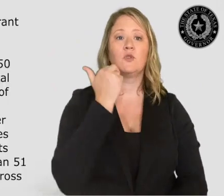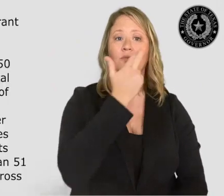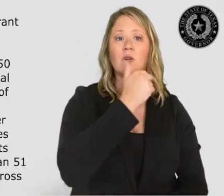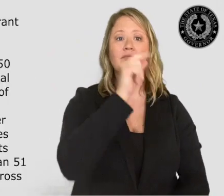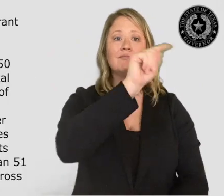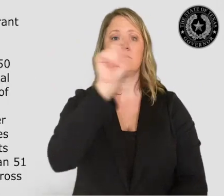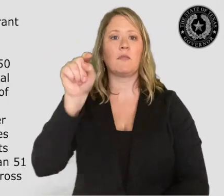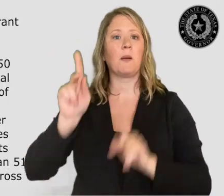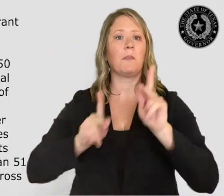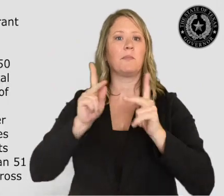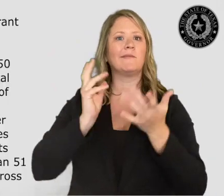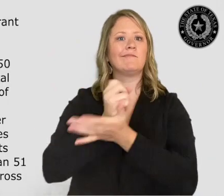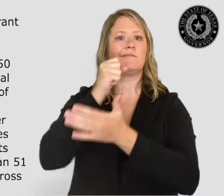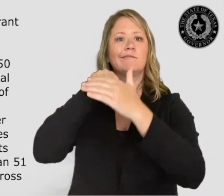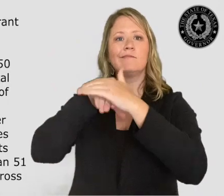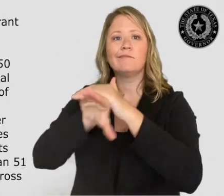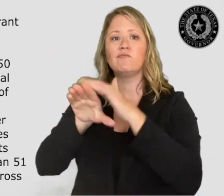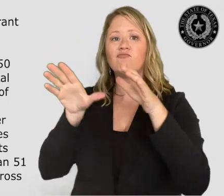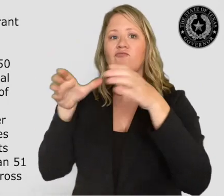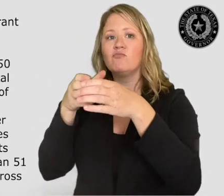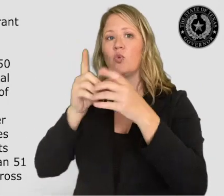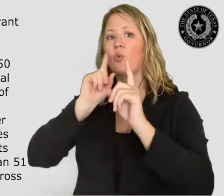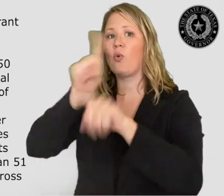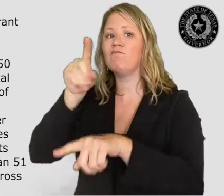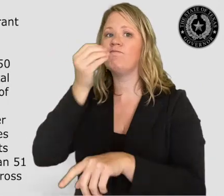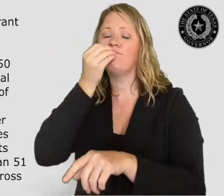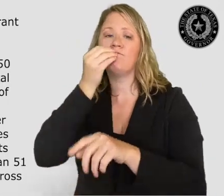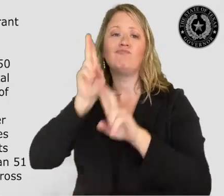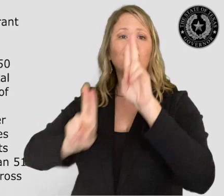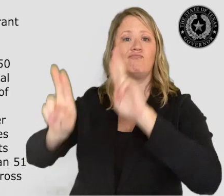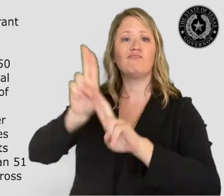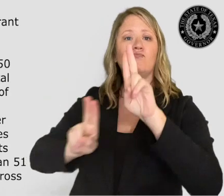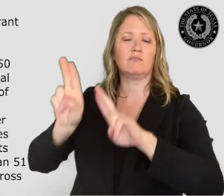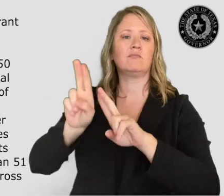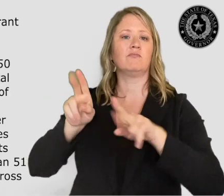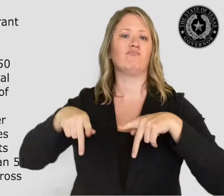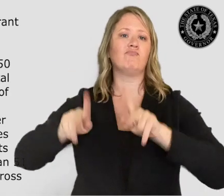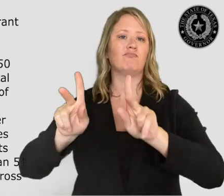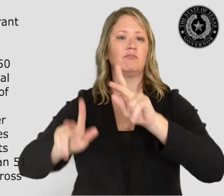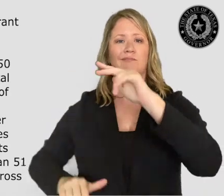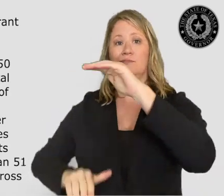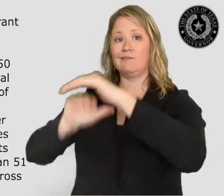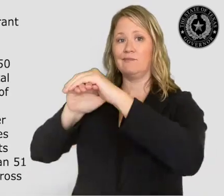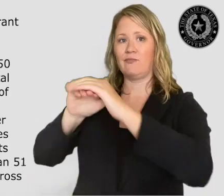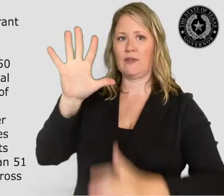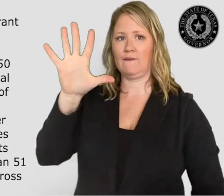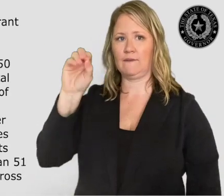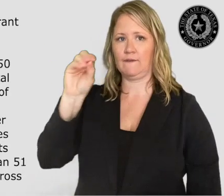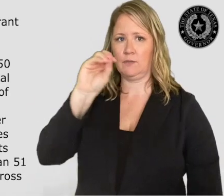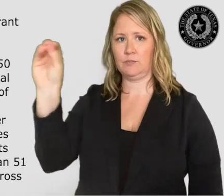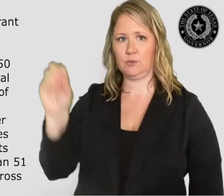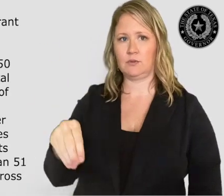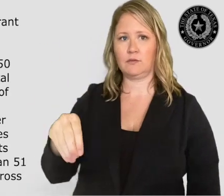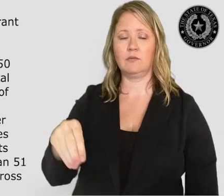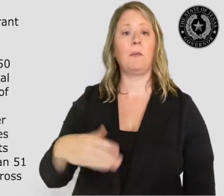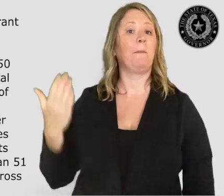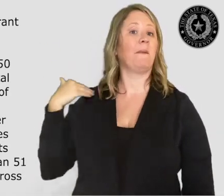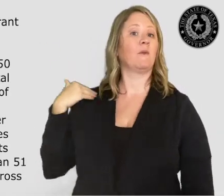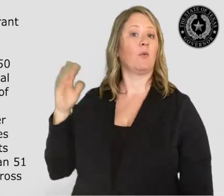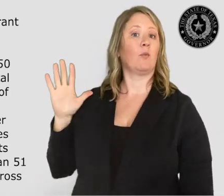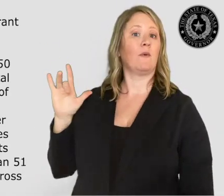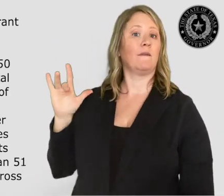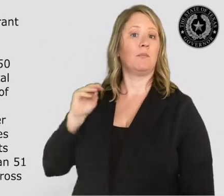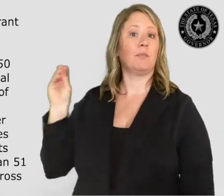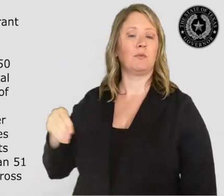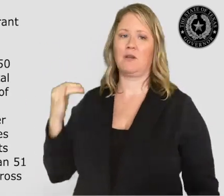Dine-in restaurant services for restaurants that operate at up to 50% of the total listed occupancy of the